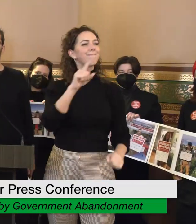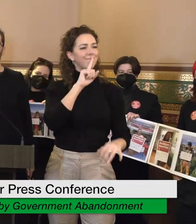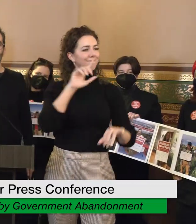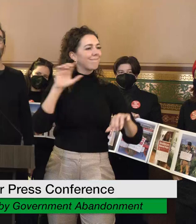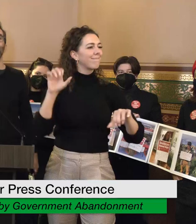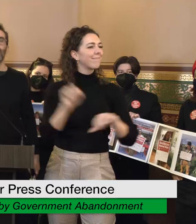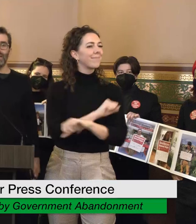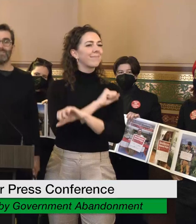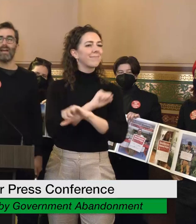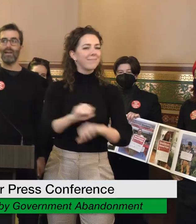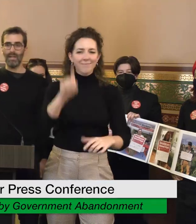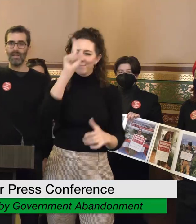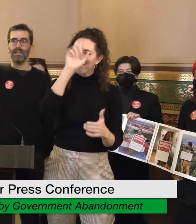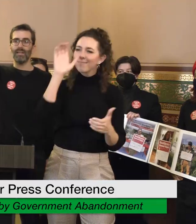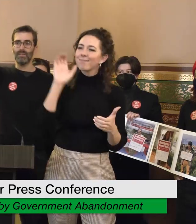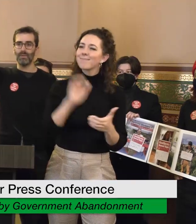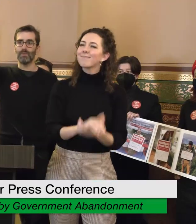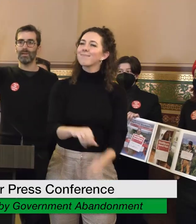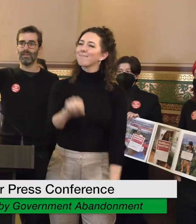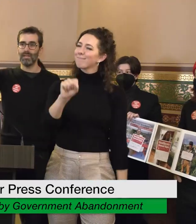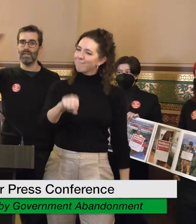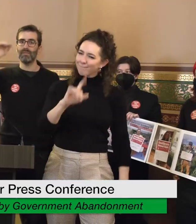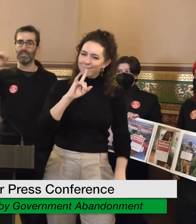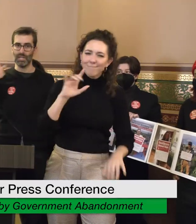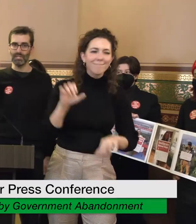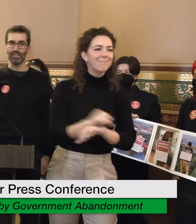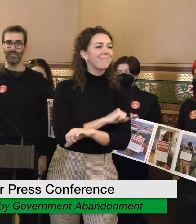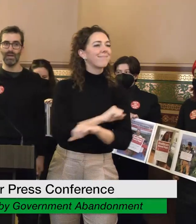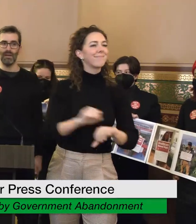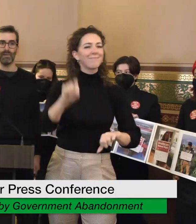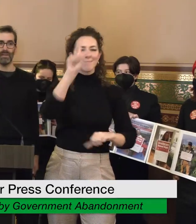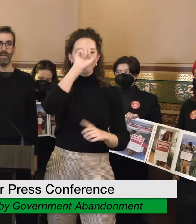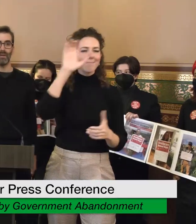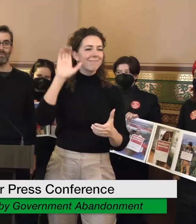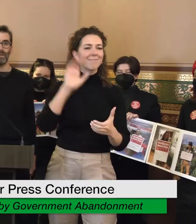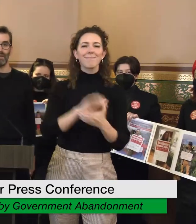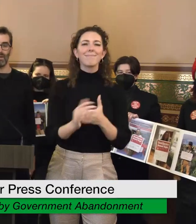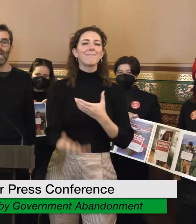Do believe, yes, I really do believe.